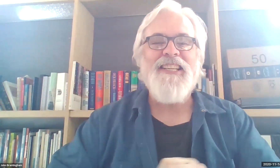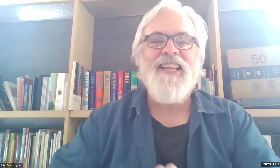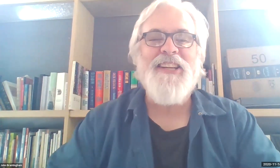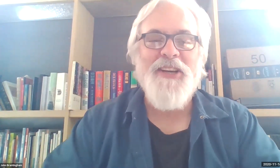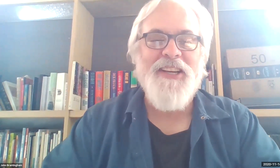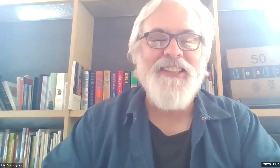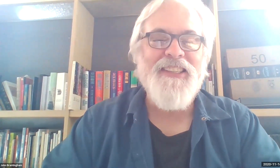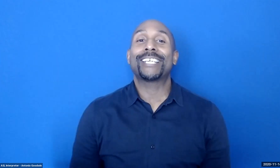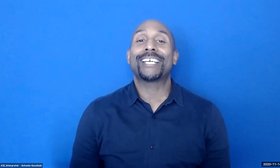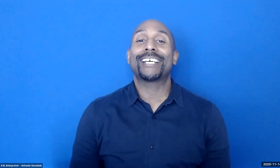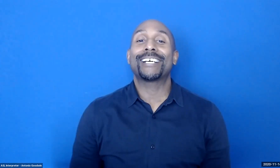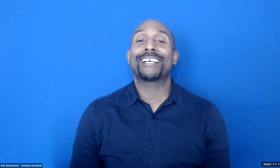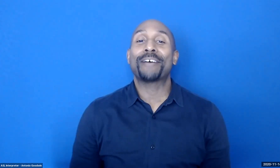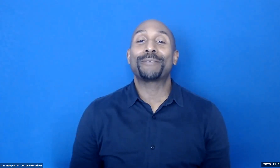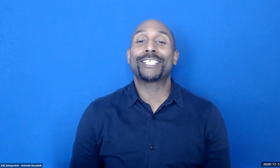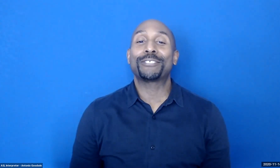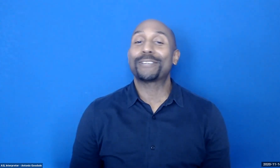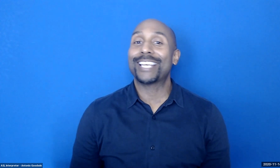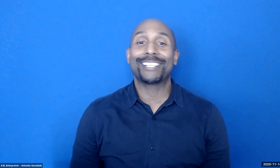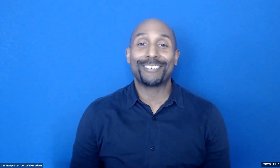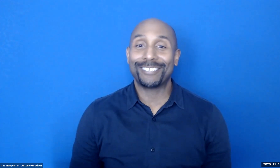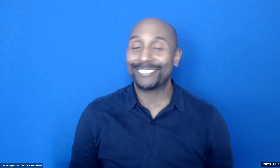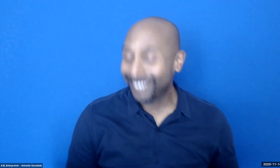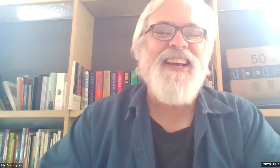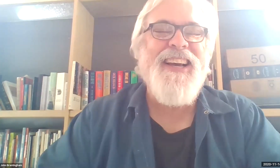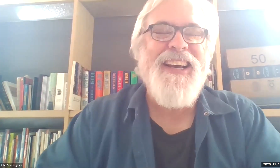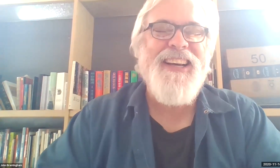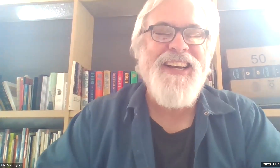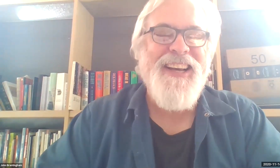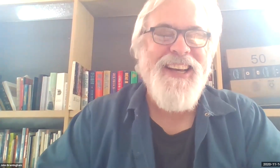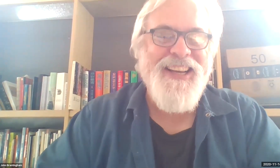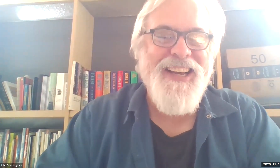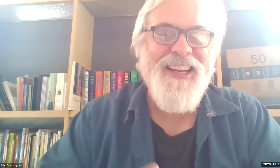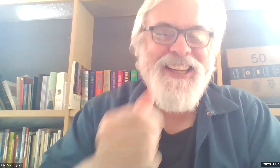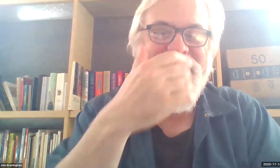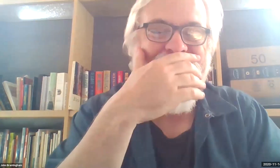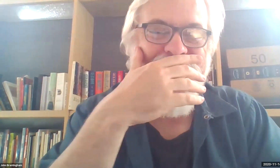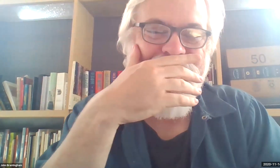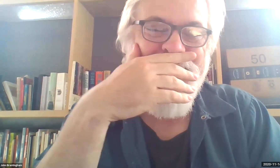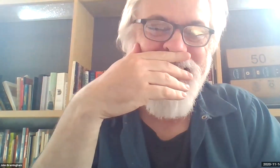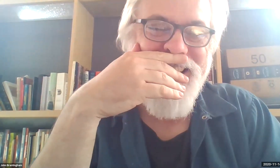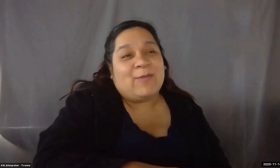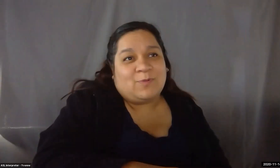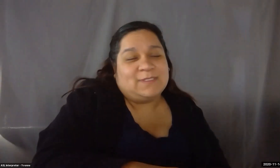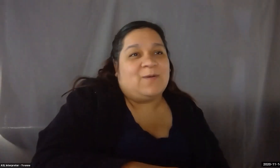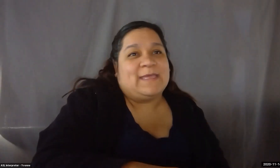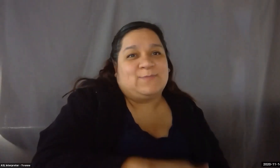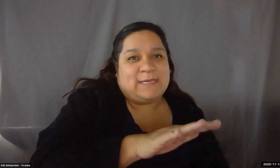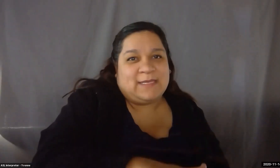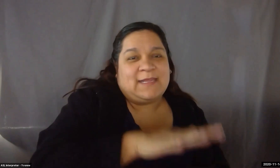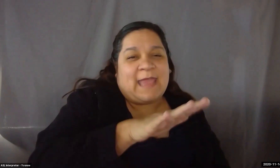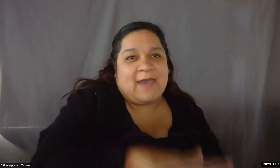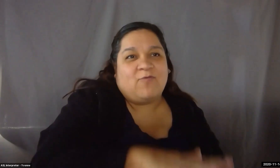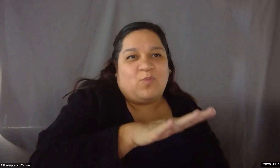"Oh, that's no good." Oh yeah, I wouldn't enjoy that at all. And also, my rule was always